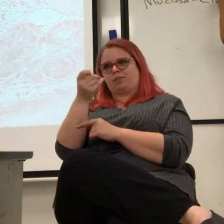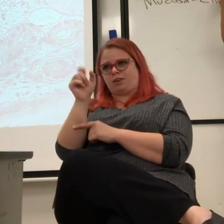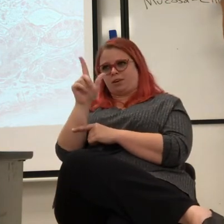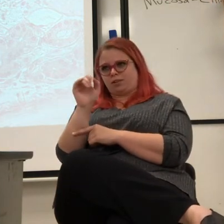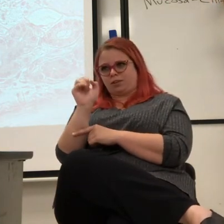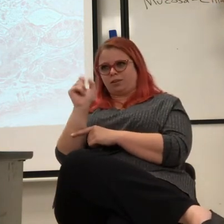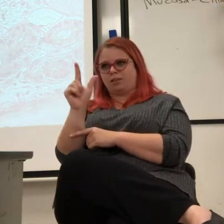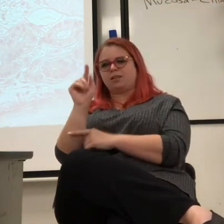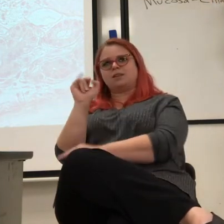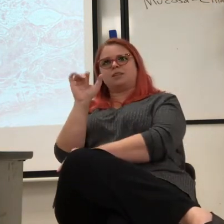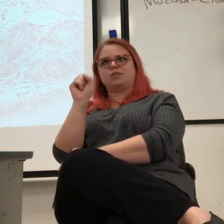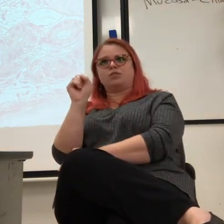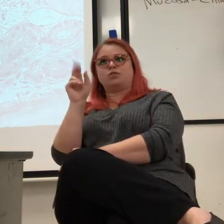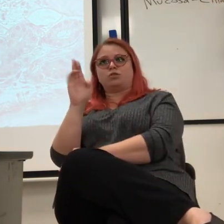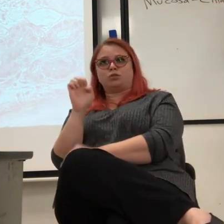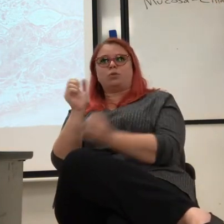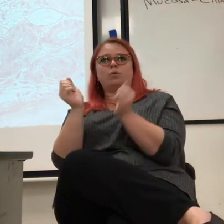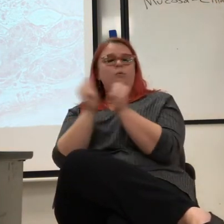Ciliated.